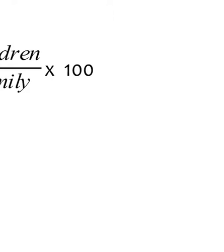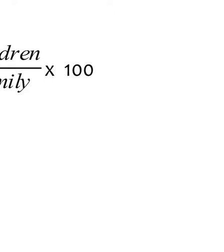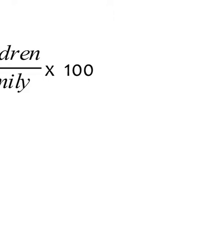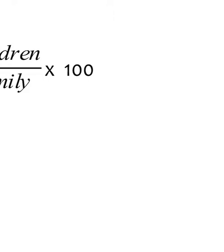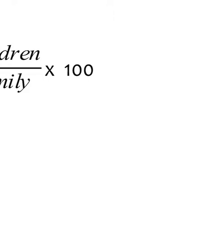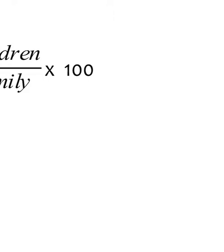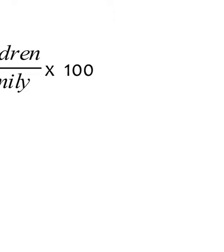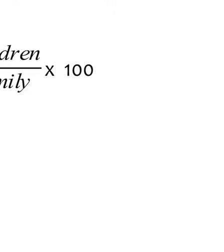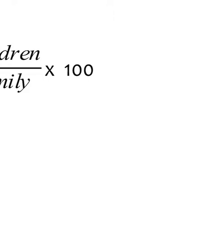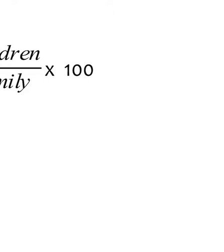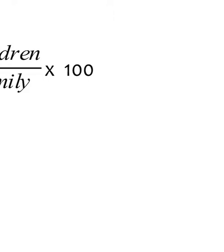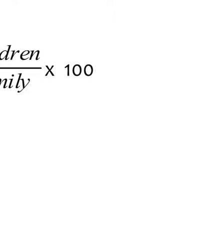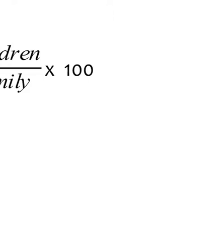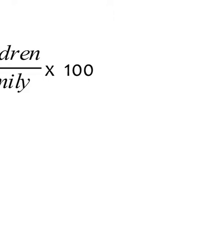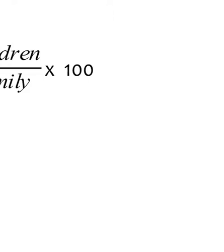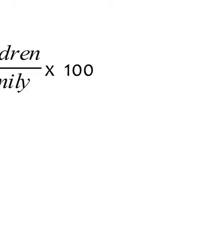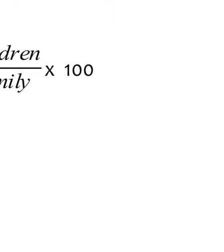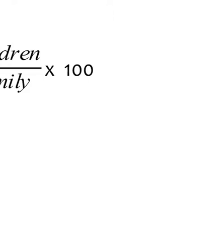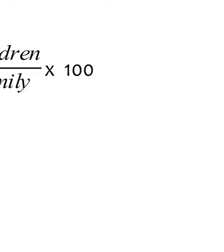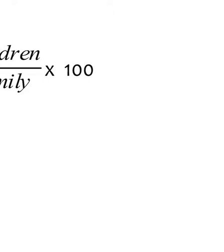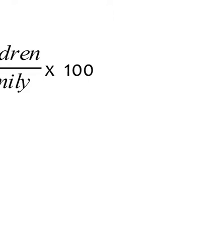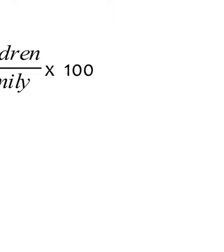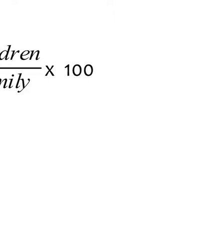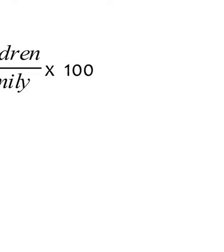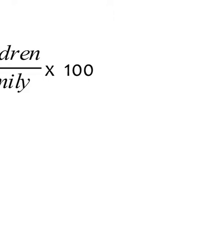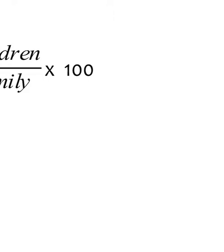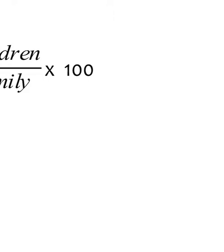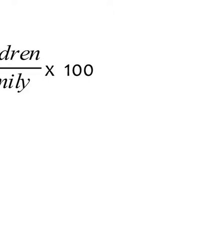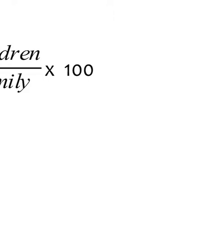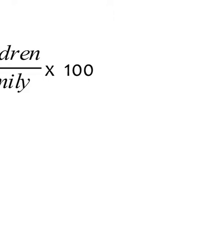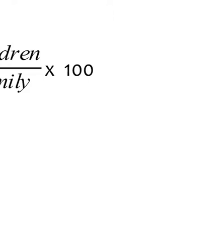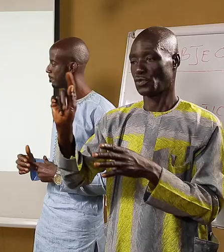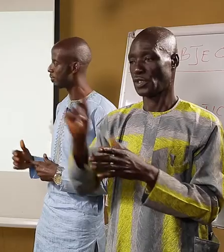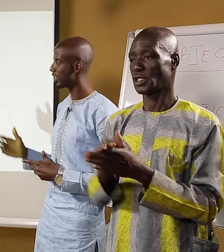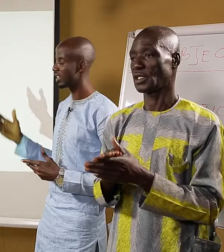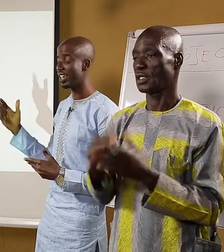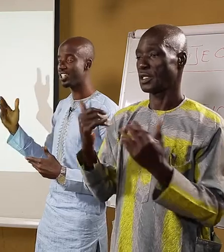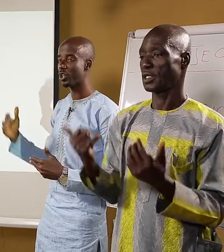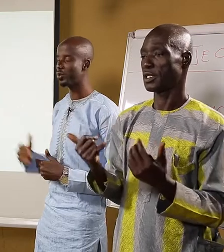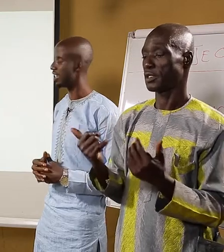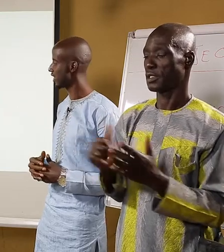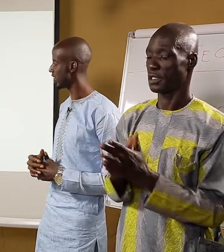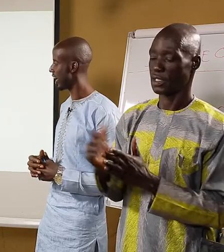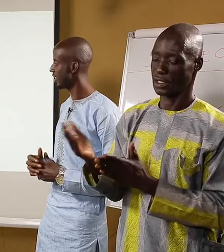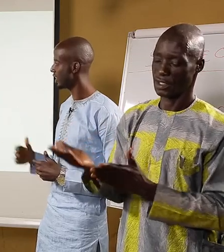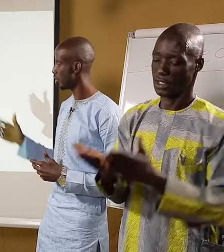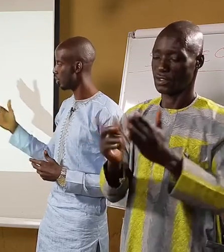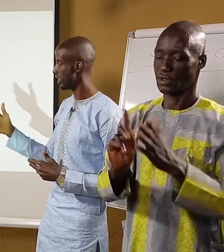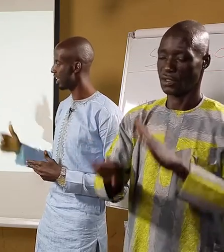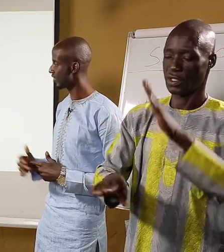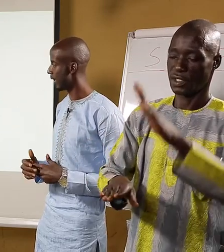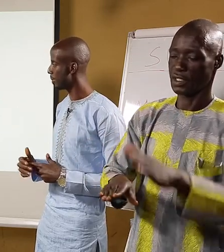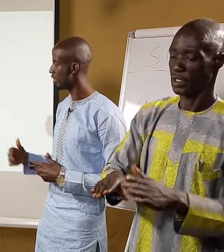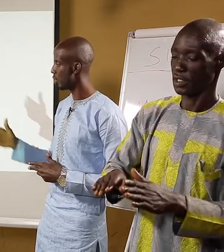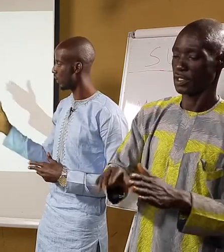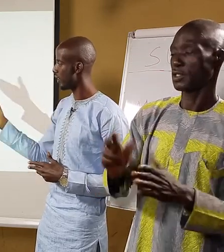5. 5 divided by 5, 1. 100 divided by 5, 20. That takes us to the next line, or the